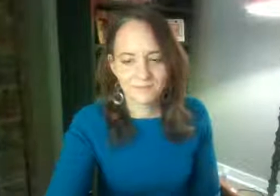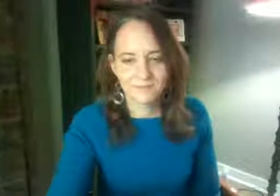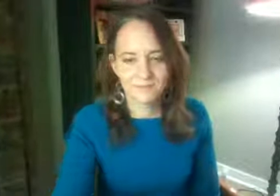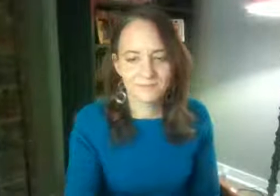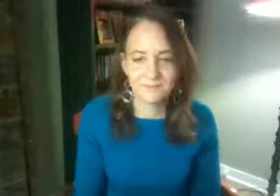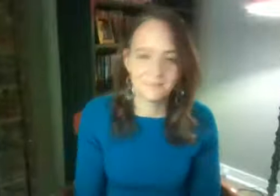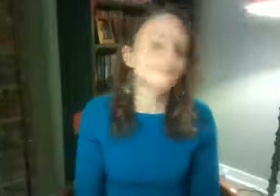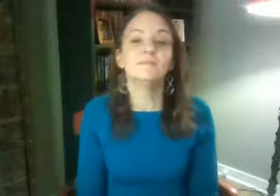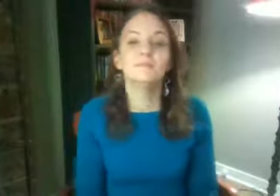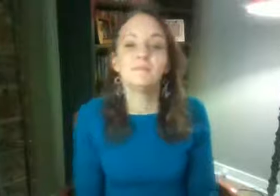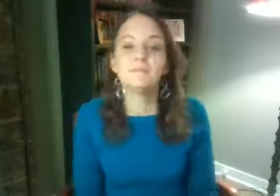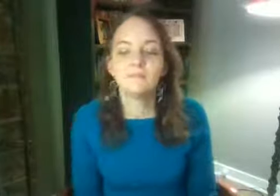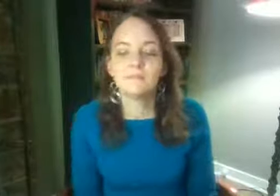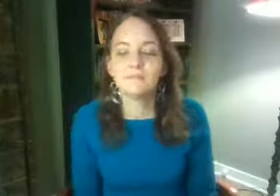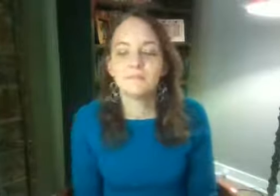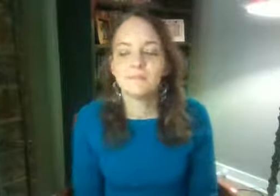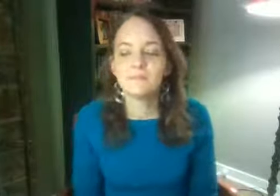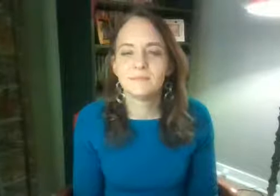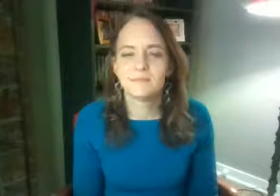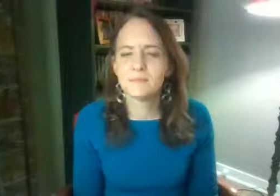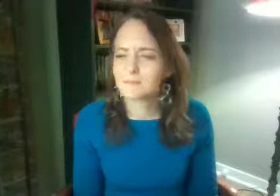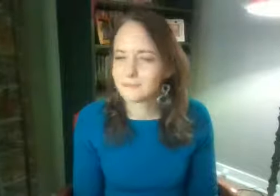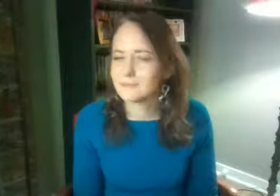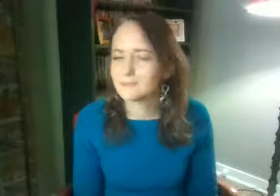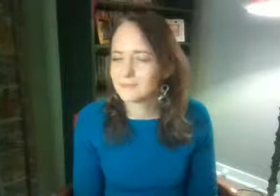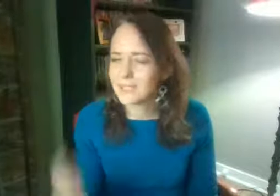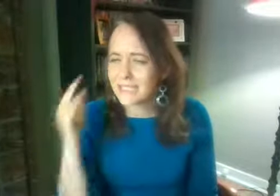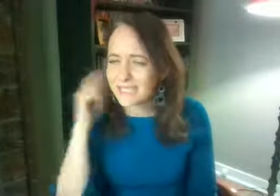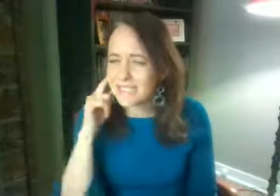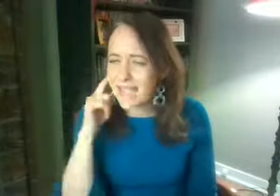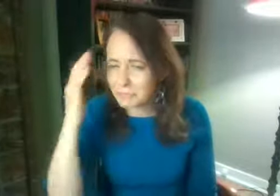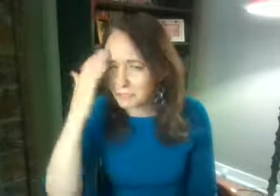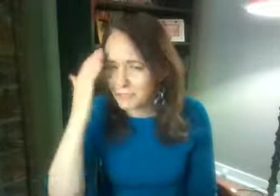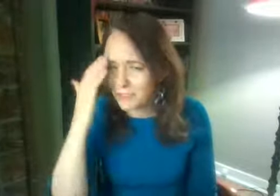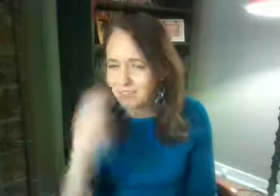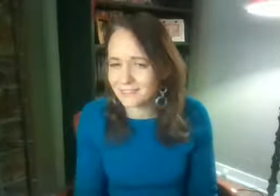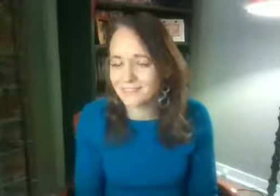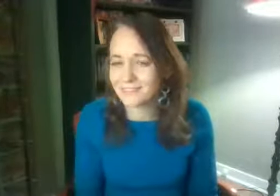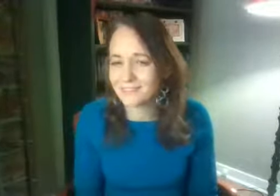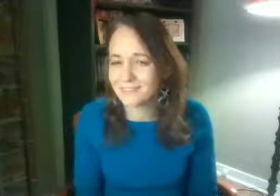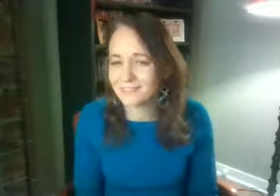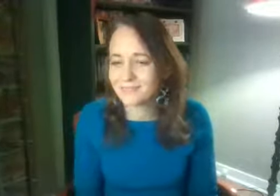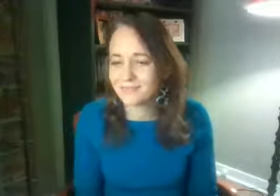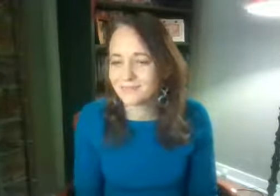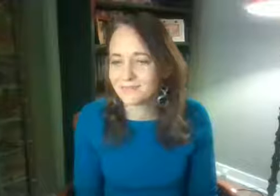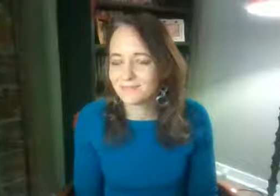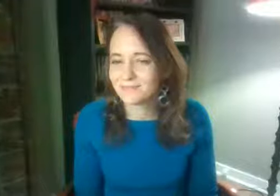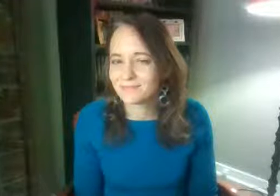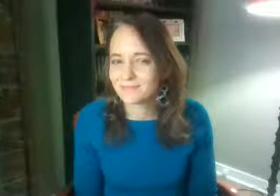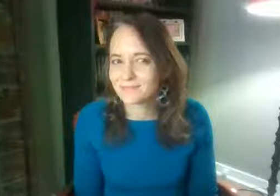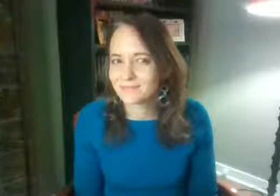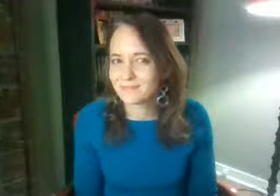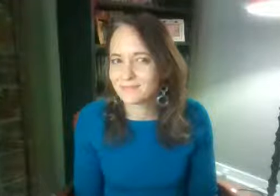Oseh Shalom Bimroma. Does that sound familiar? Oseh Shalom